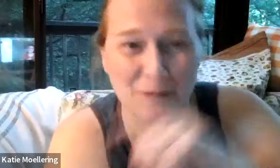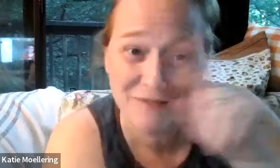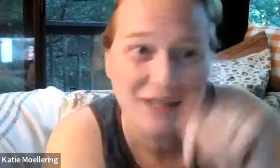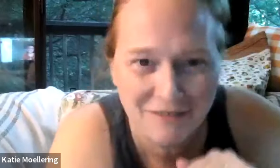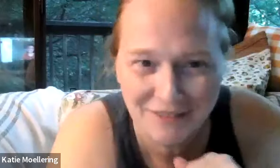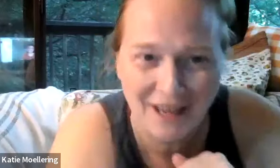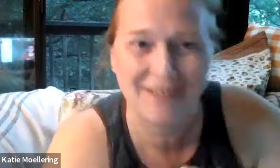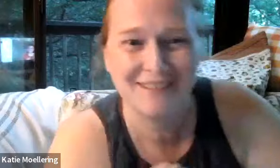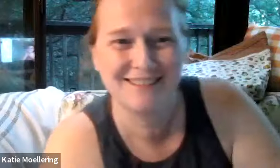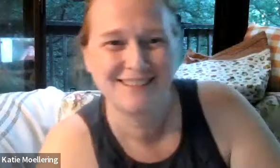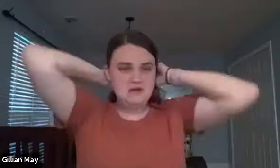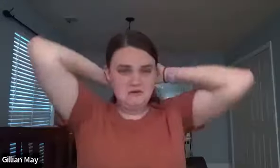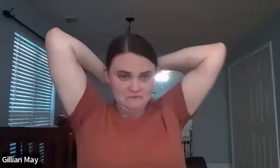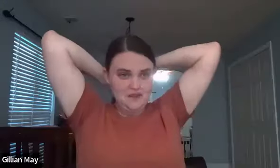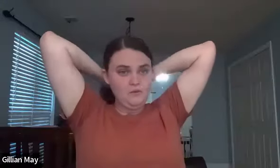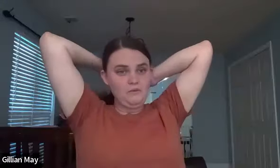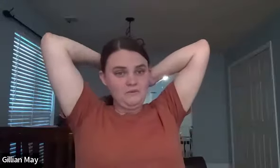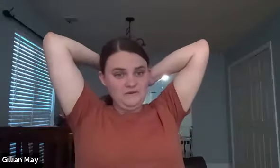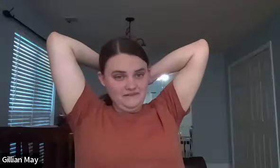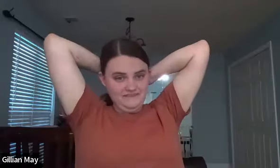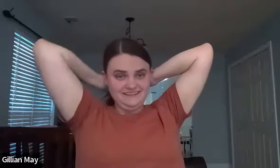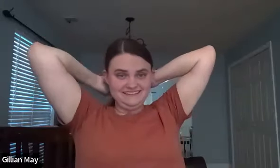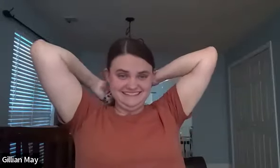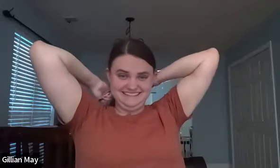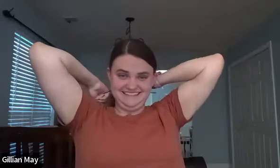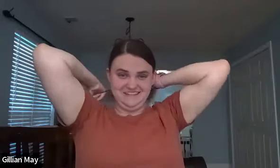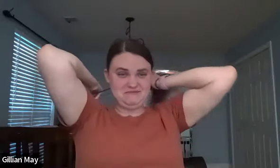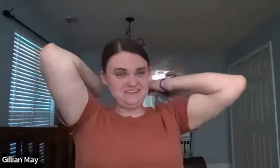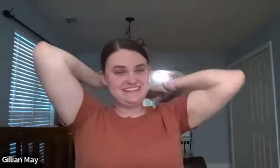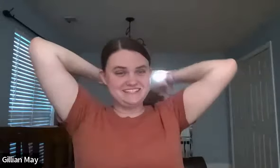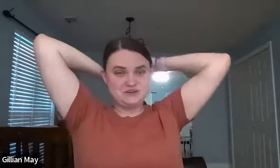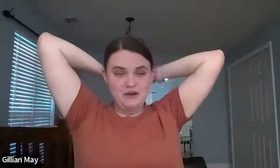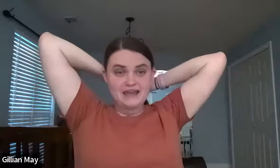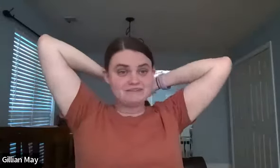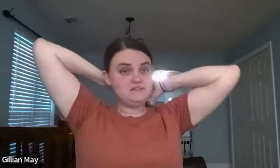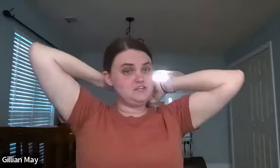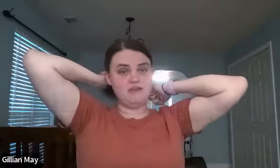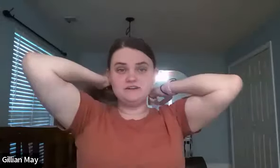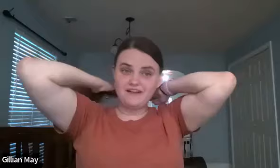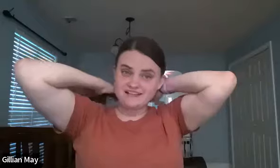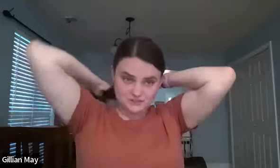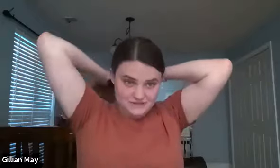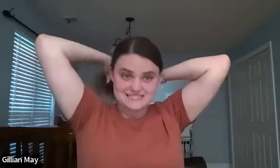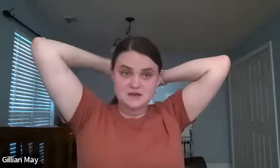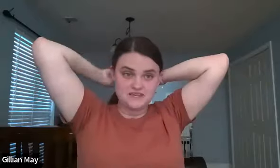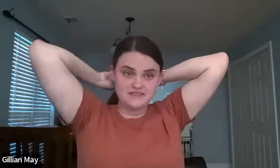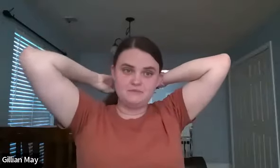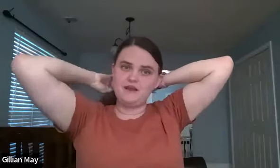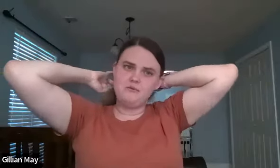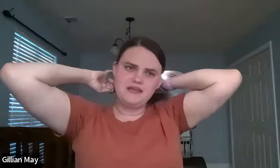have not covered that. No. You guys get bonus content. Y'all really do. I'm telling you, every class, there's always something that I'm like, oh,